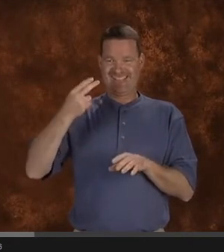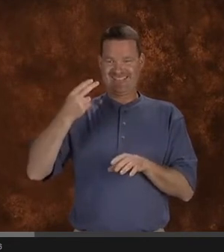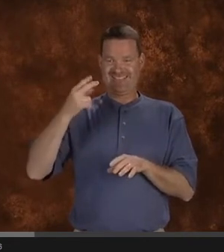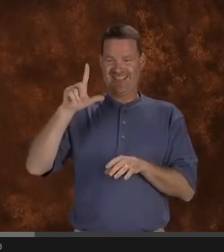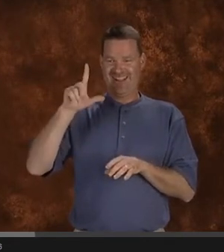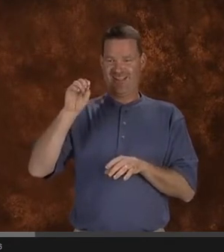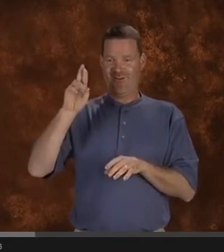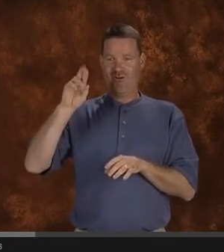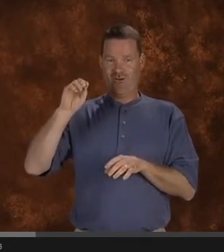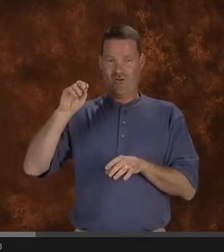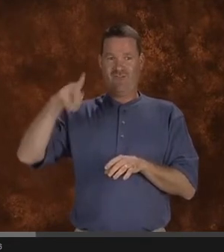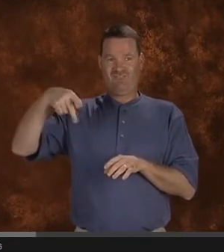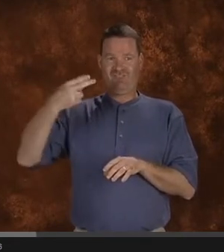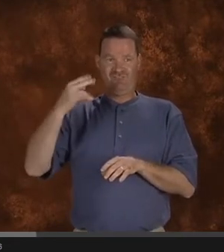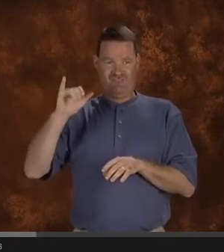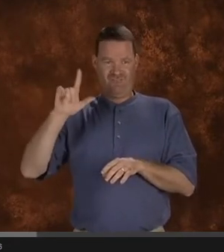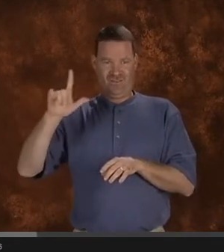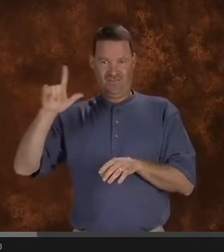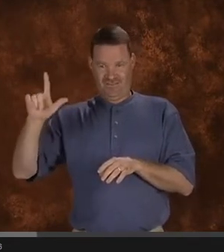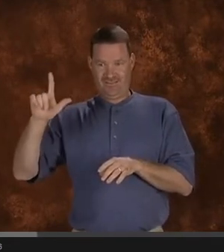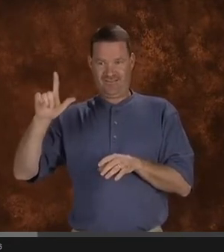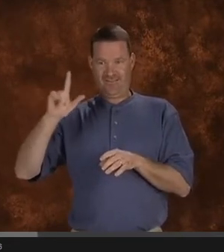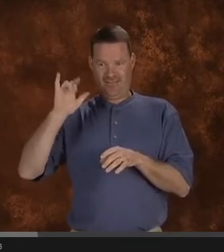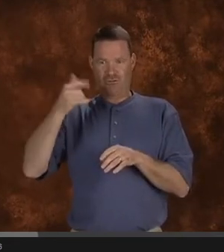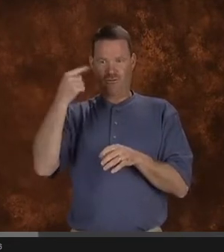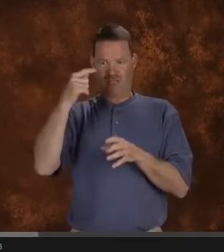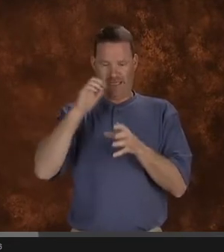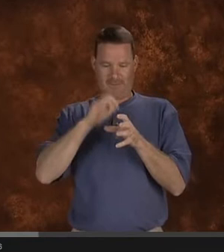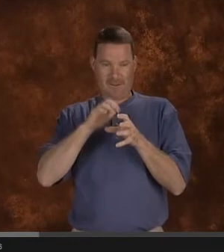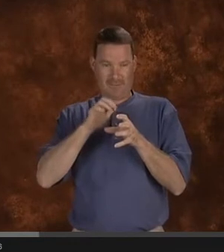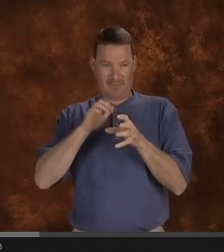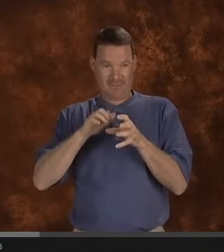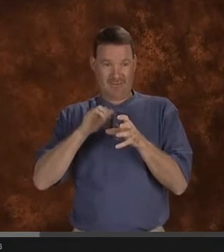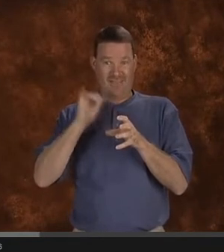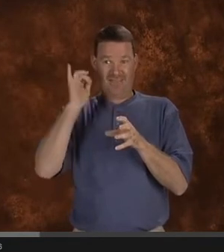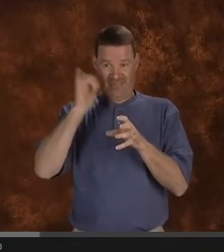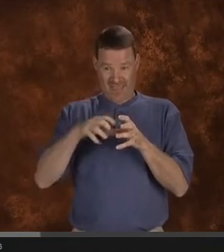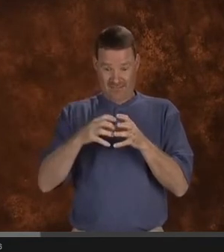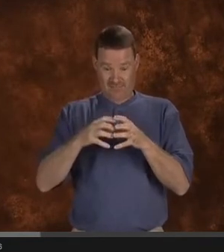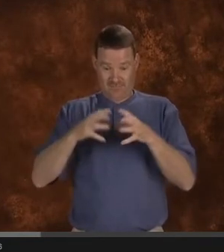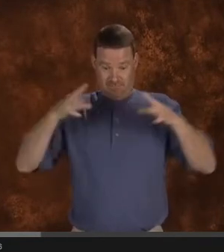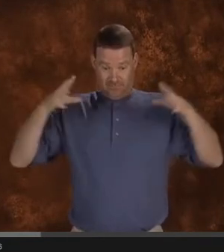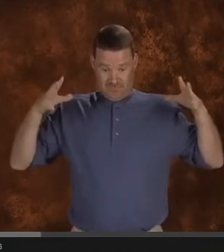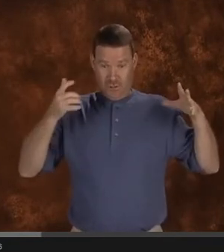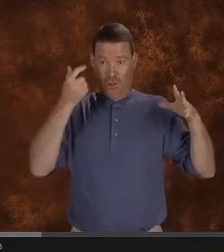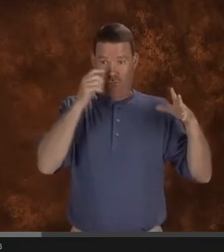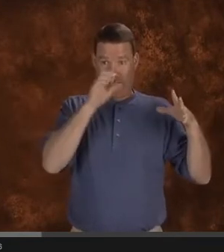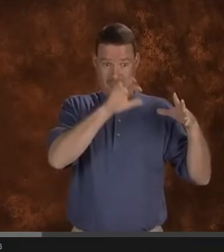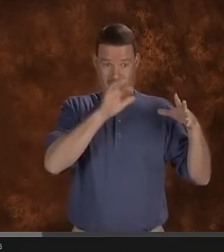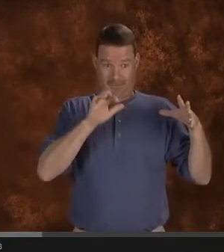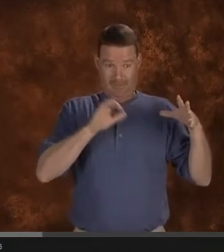they're little dots. They're called, oh, hold on, I'll get this right. It's called chlorophyll.